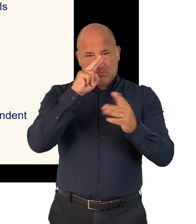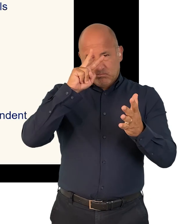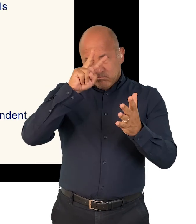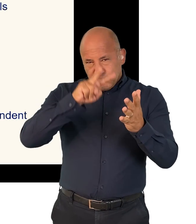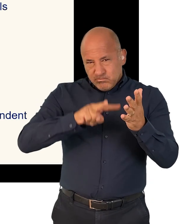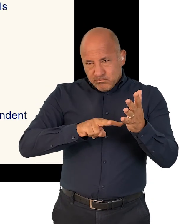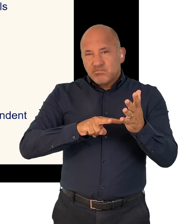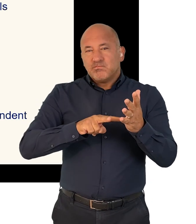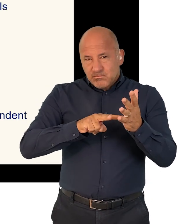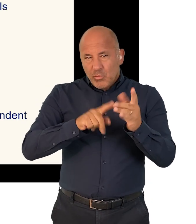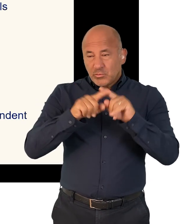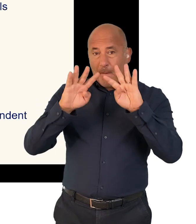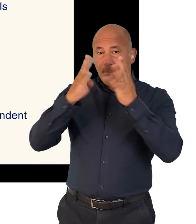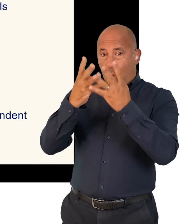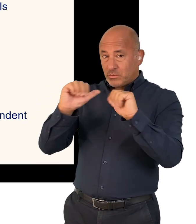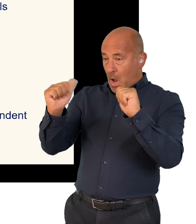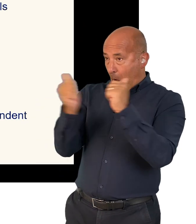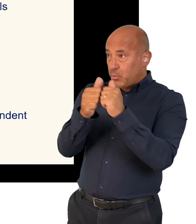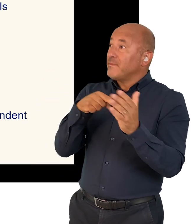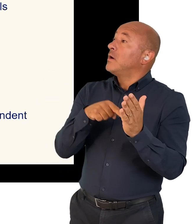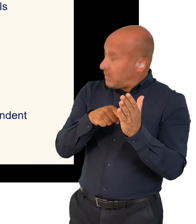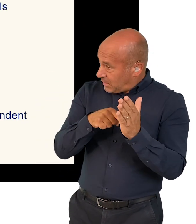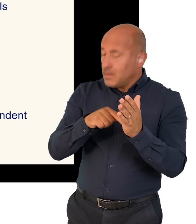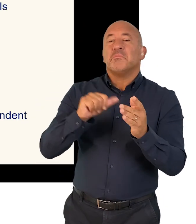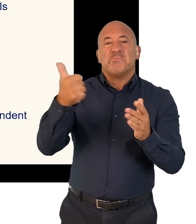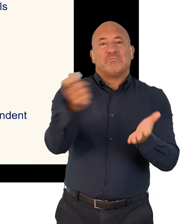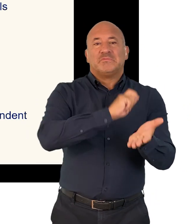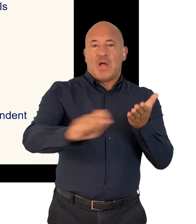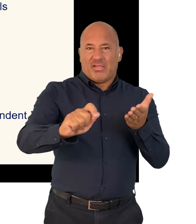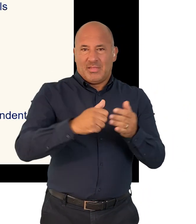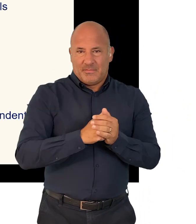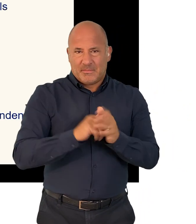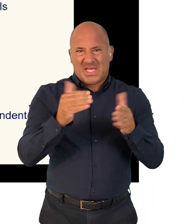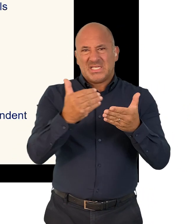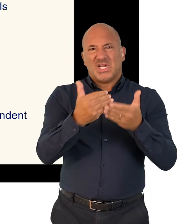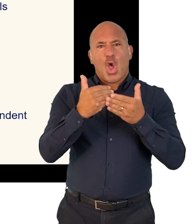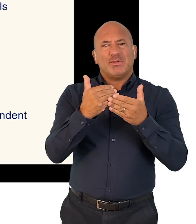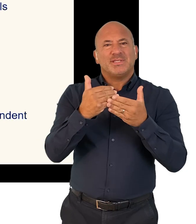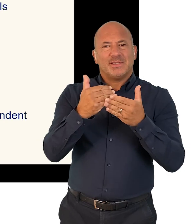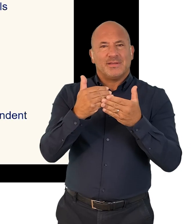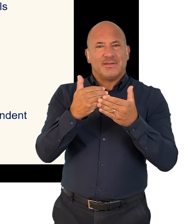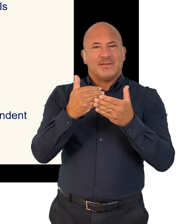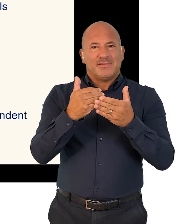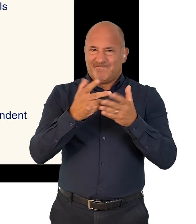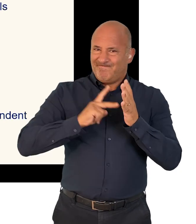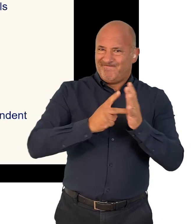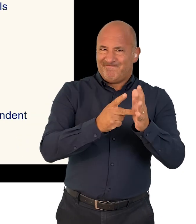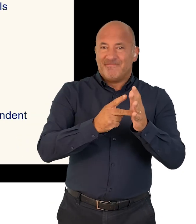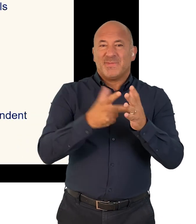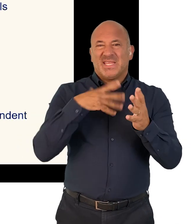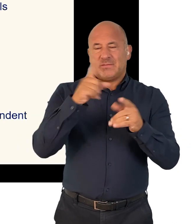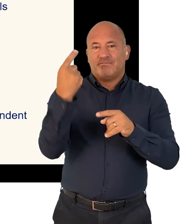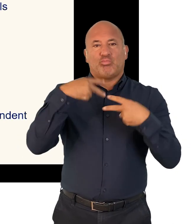and obtain board approval before signing the agreement. Security will have to be arranged for building projects. Applicants will